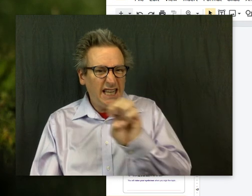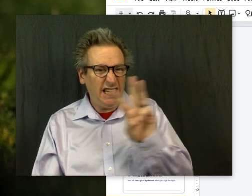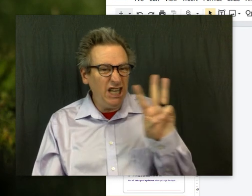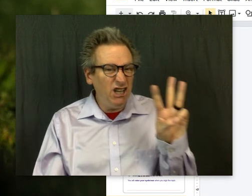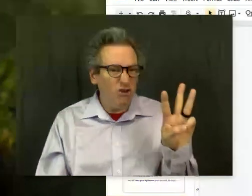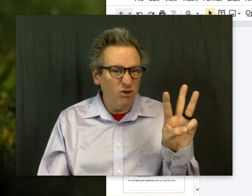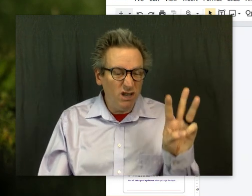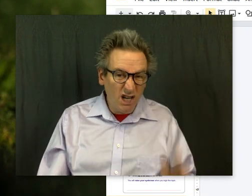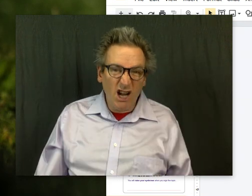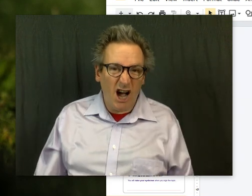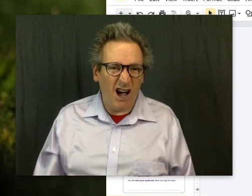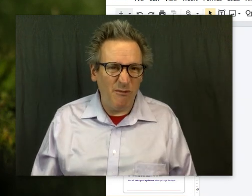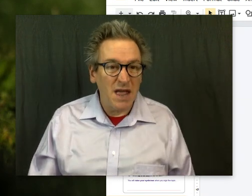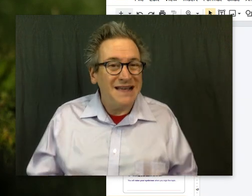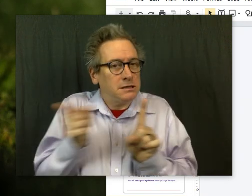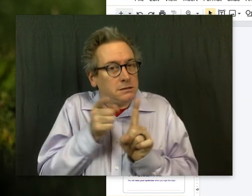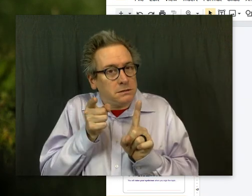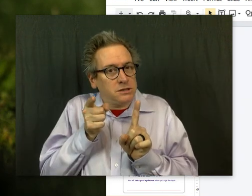Ew.